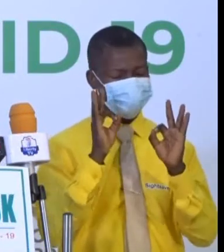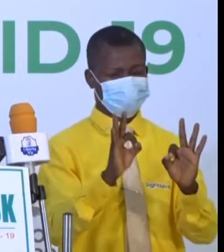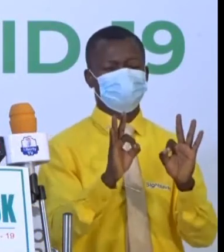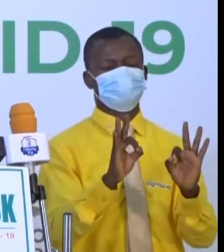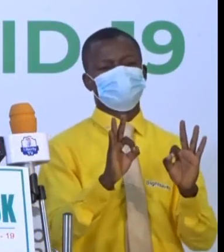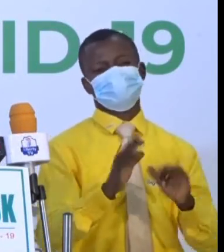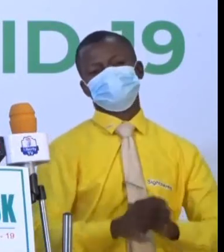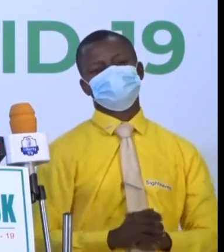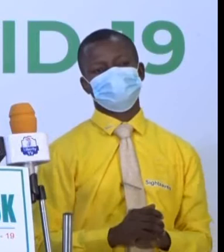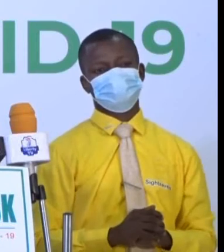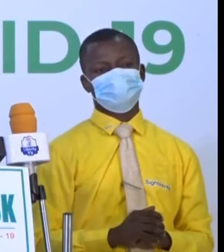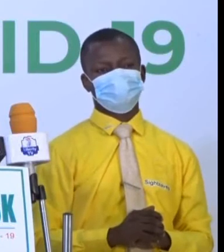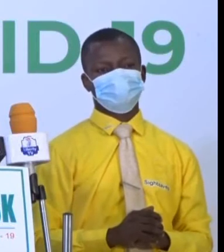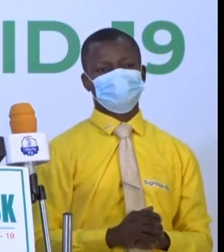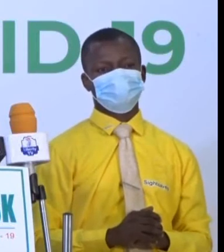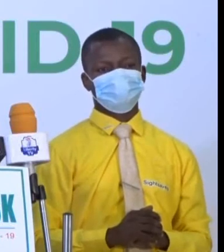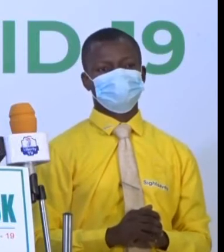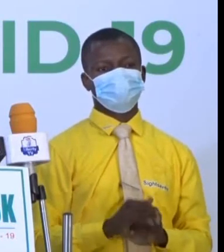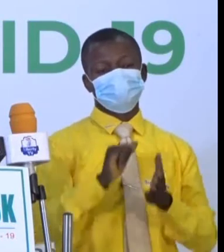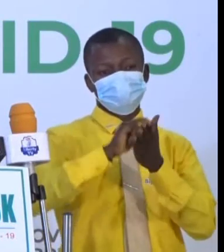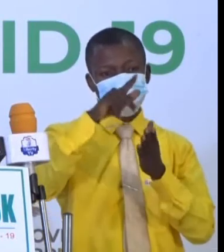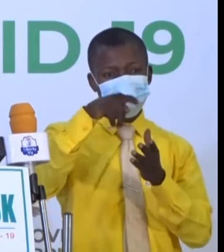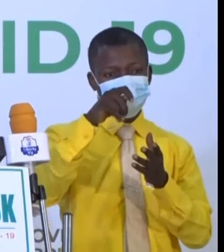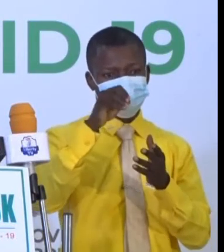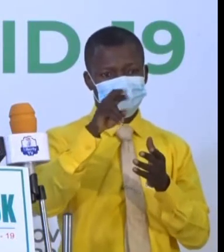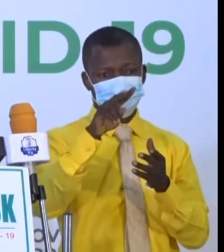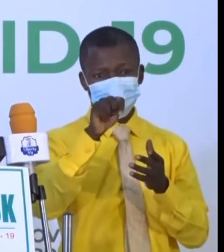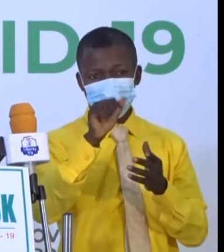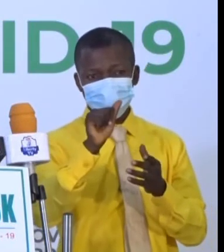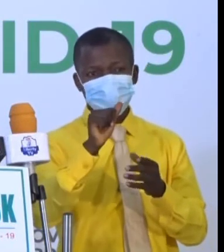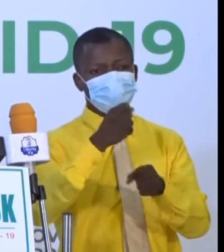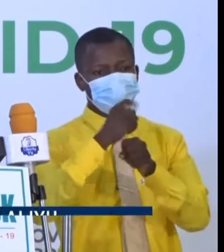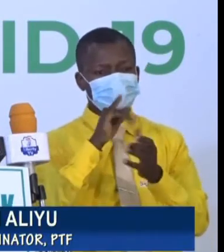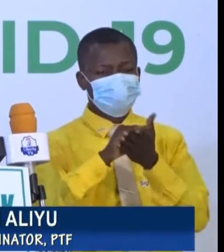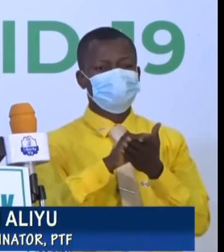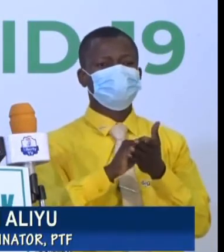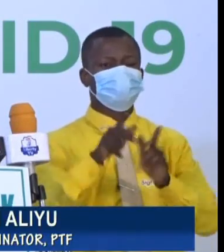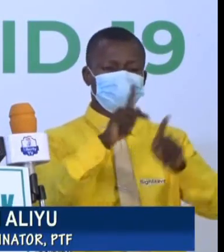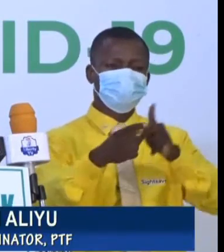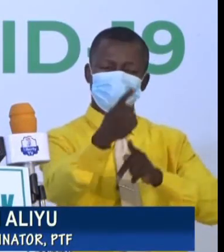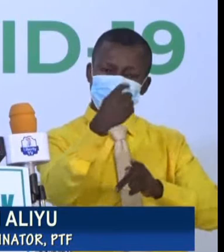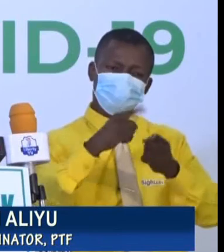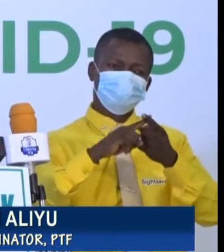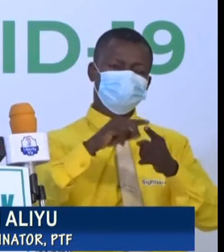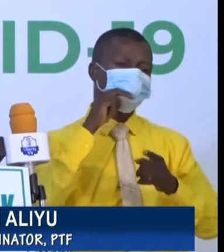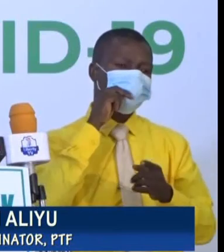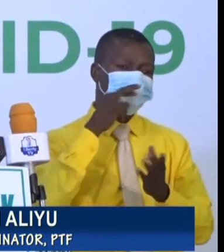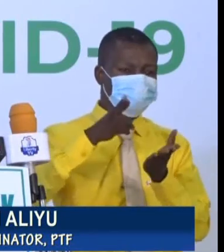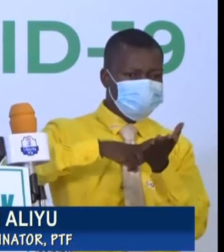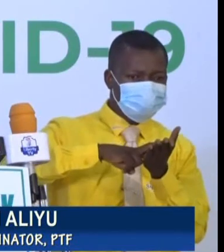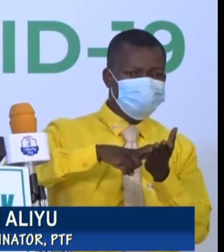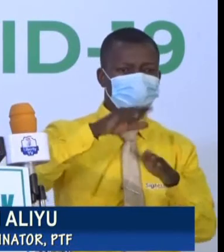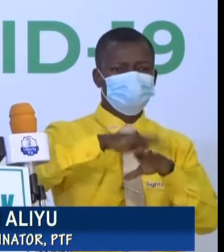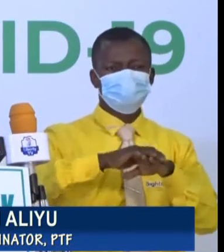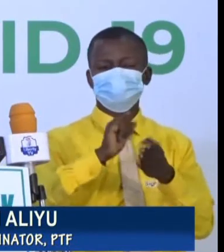passenger. The portal itself is a tool that ensures travelers coming to Nigeria register on the platform